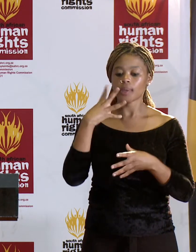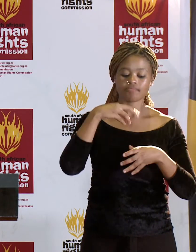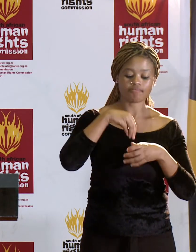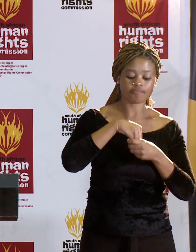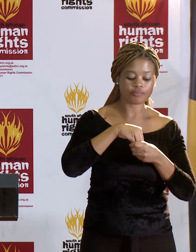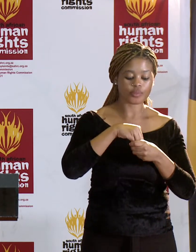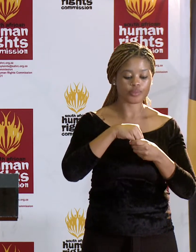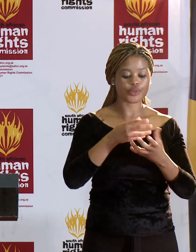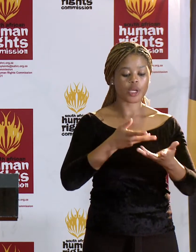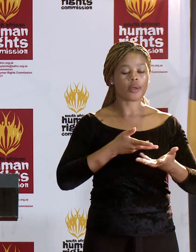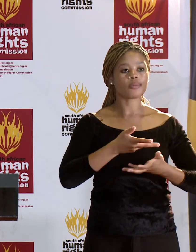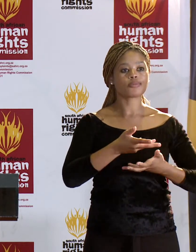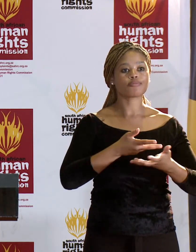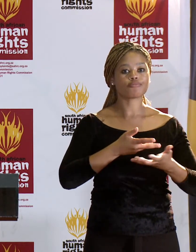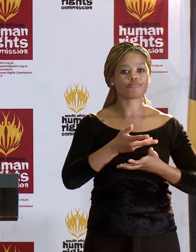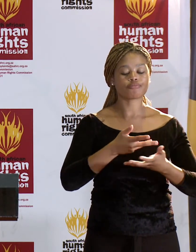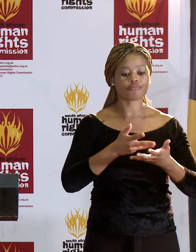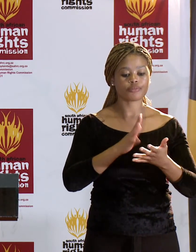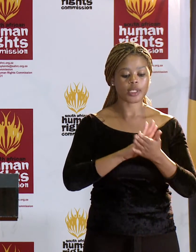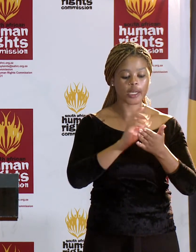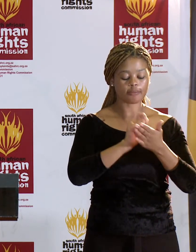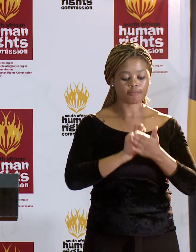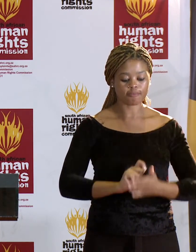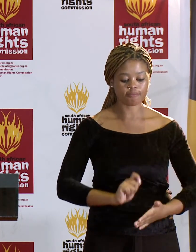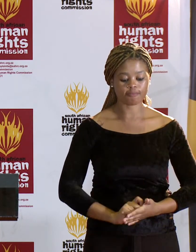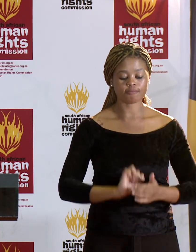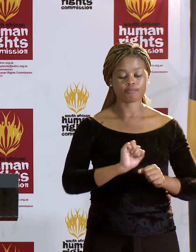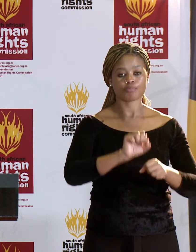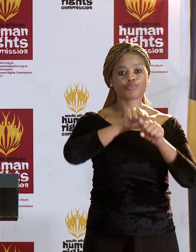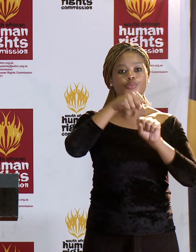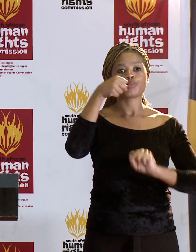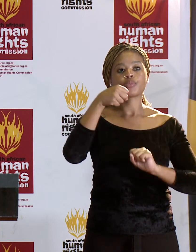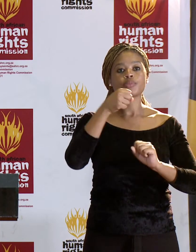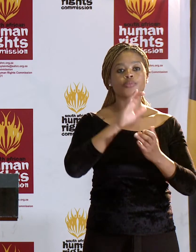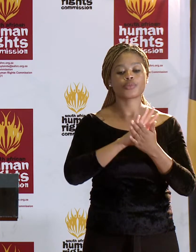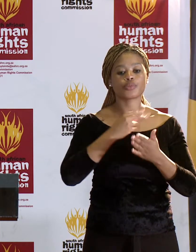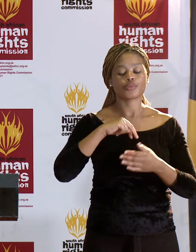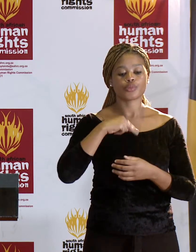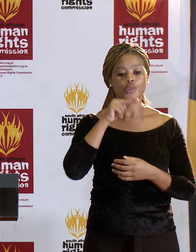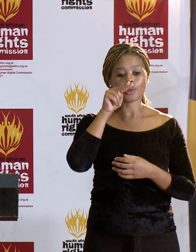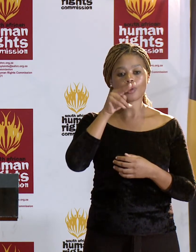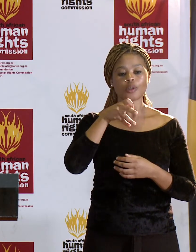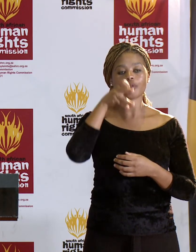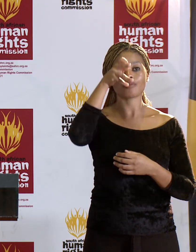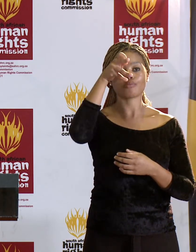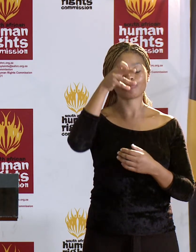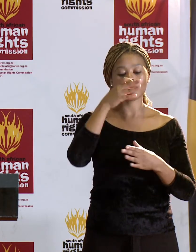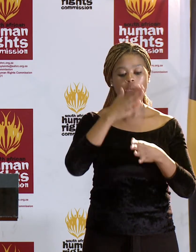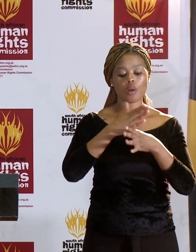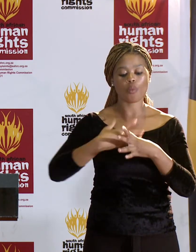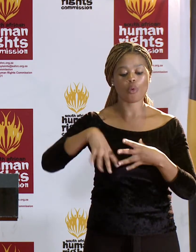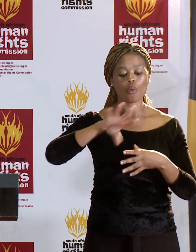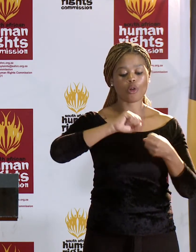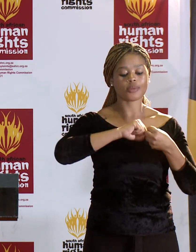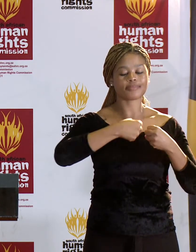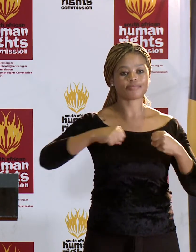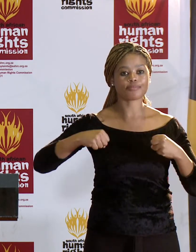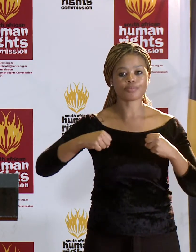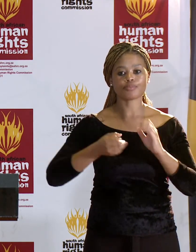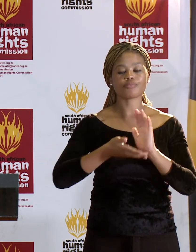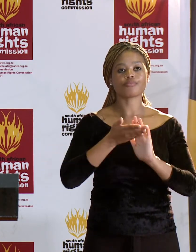in the consultations and the drafting of the charter, and we look forward to working with all stakeholders to